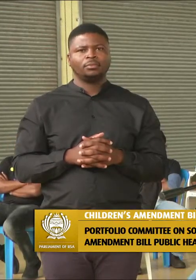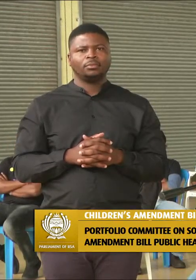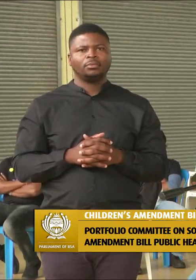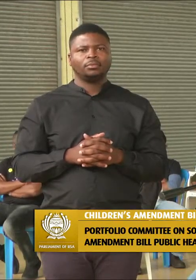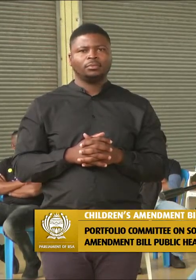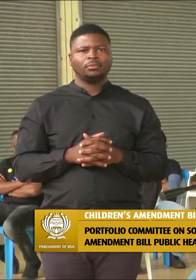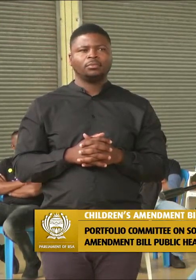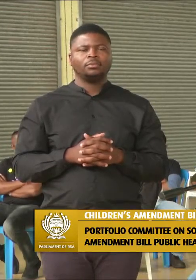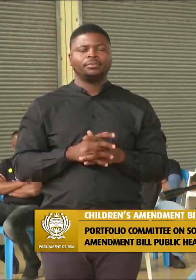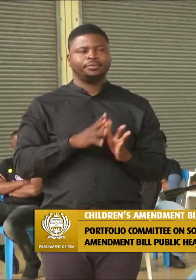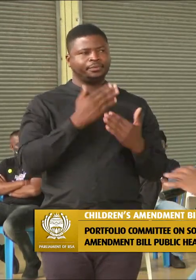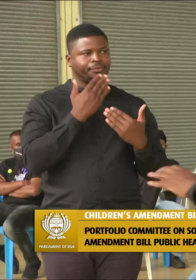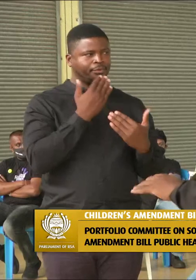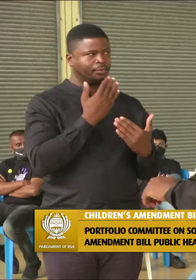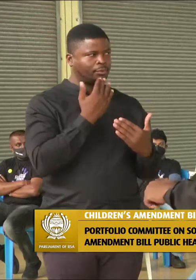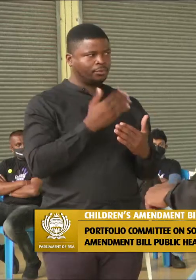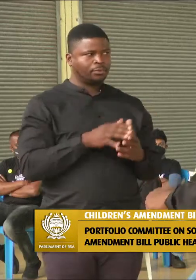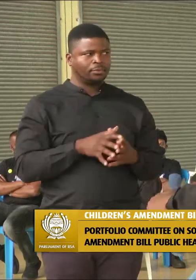Thank you.